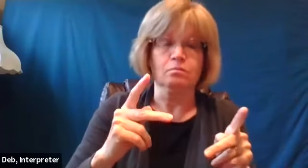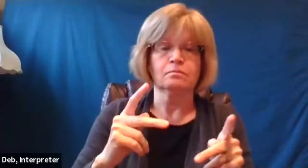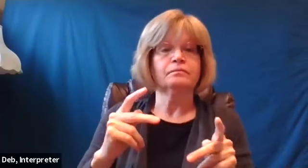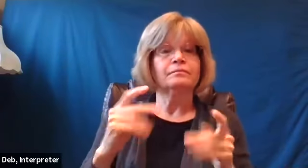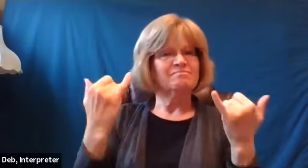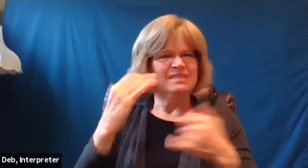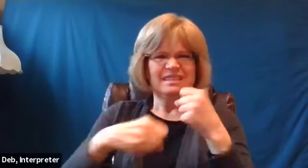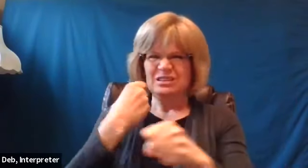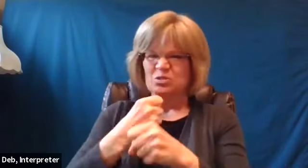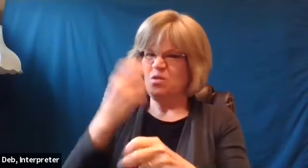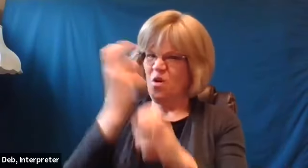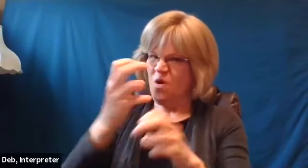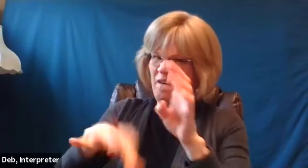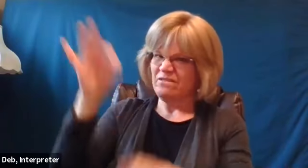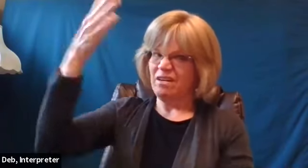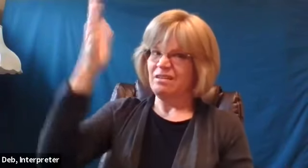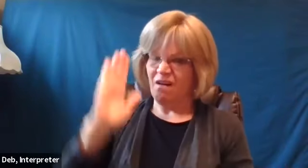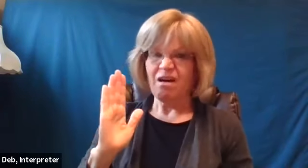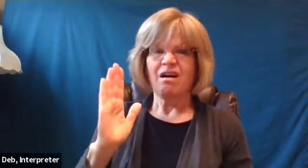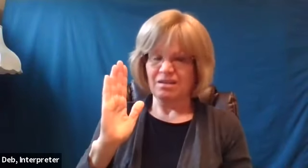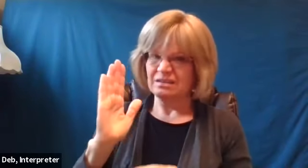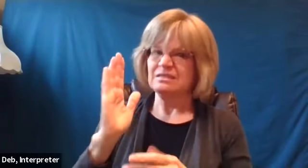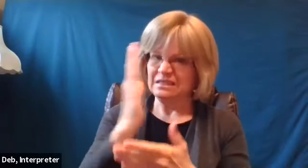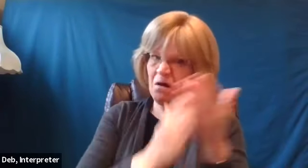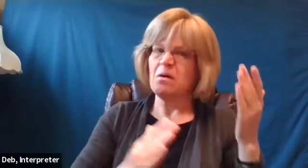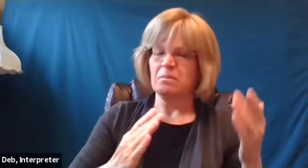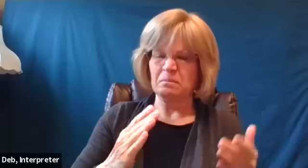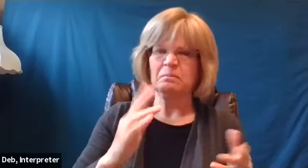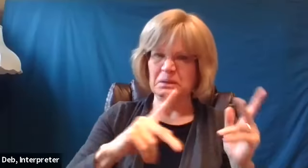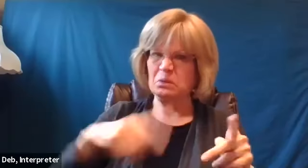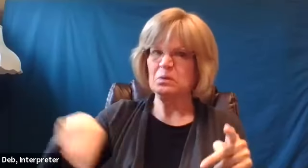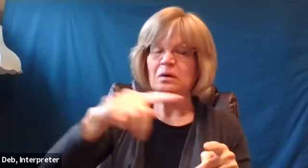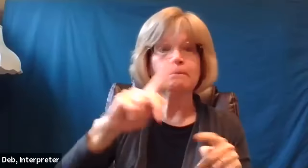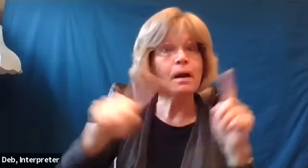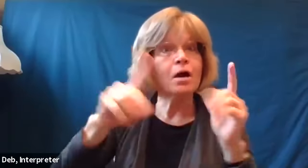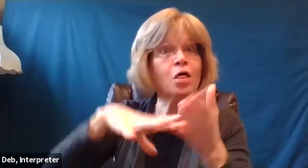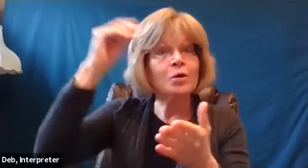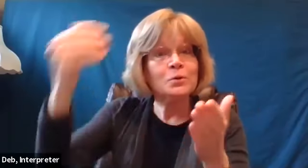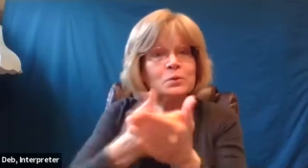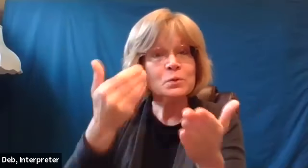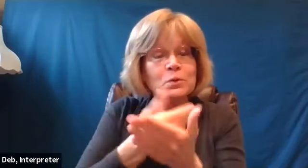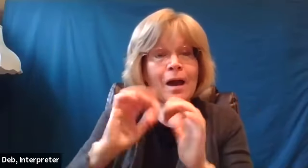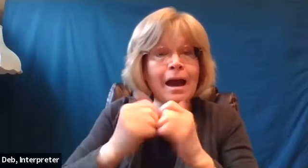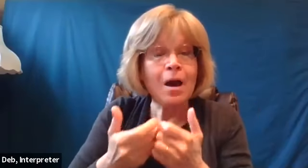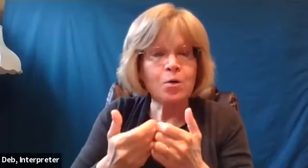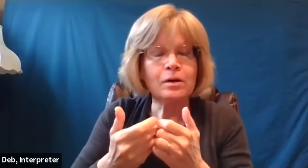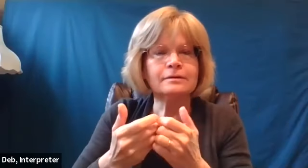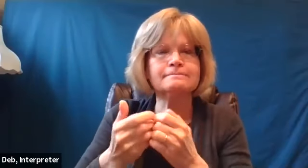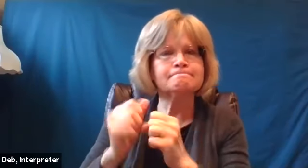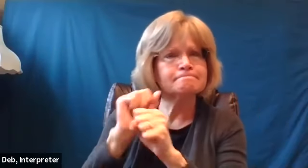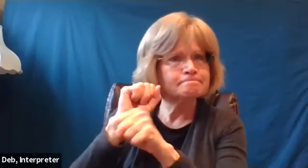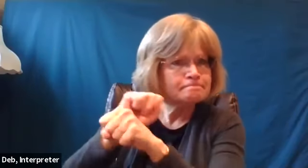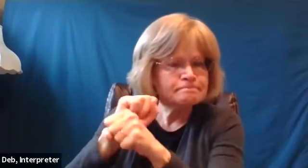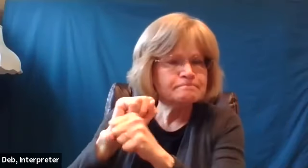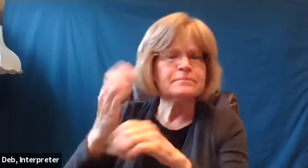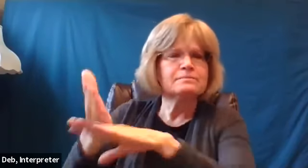some of us to find God where we are. But I know there is hope that we can learn new ways to see God if we continue to work on that relationship and if we love